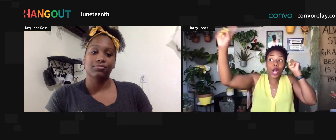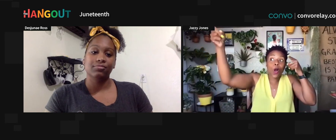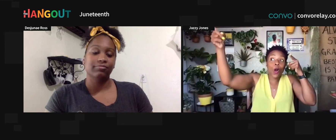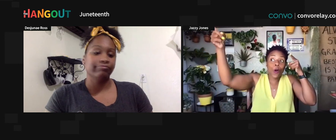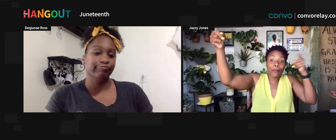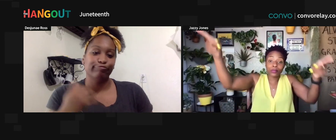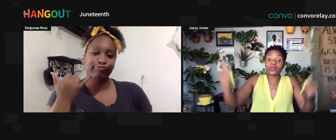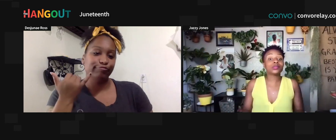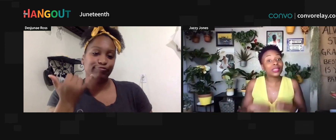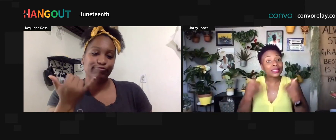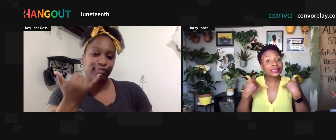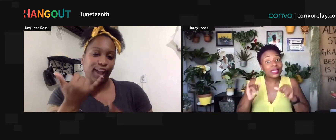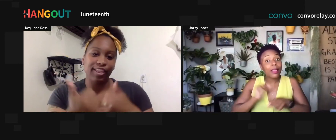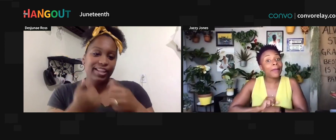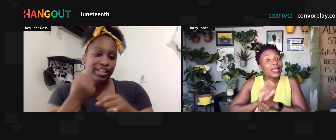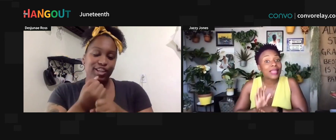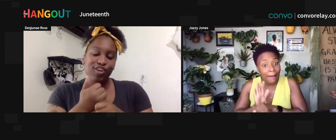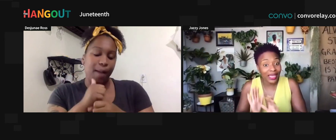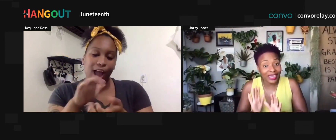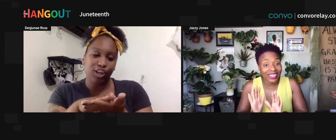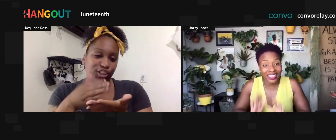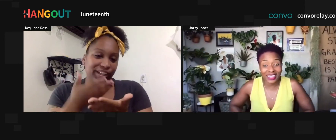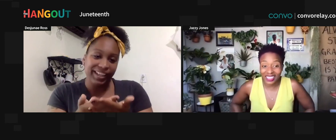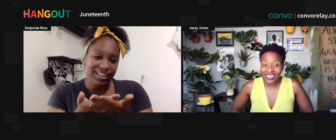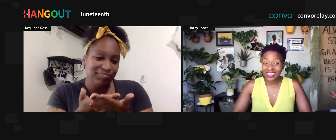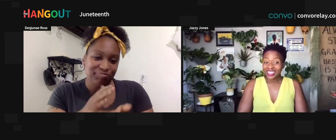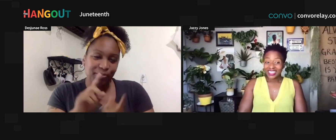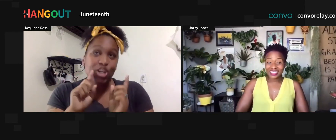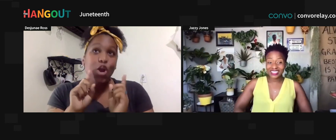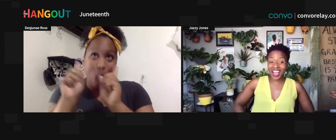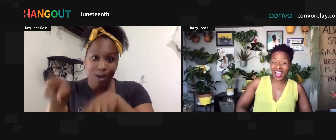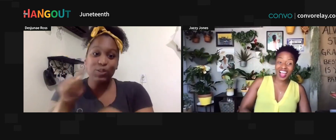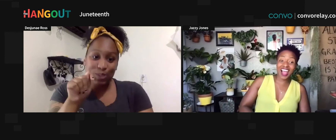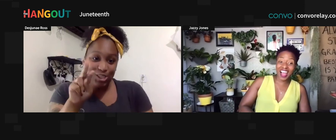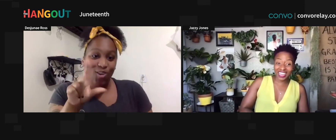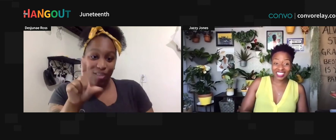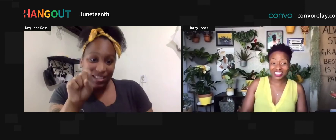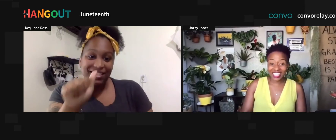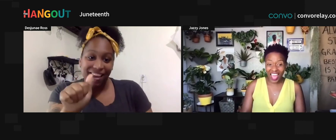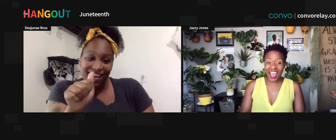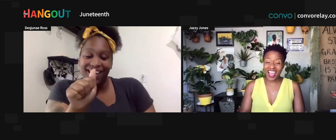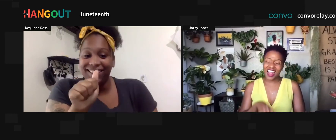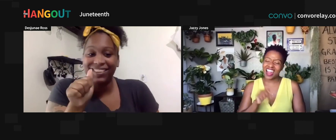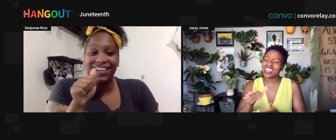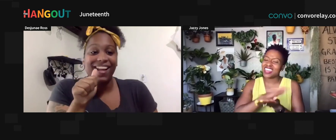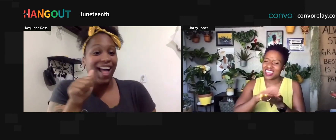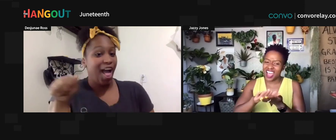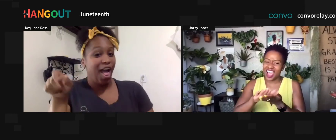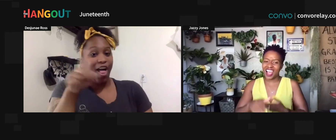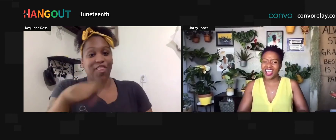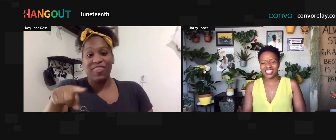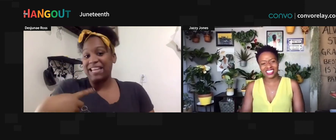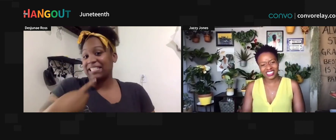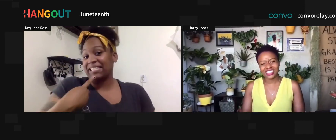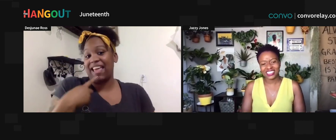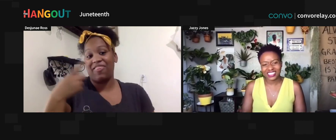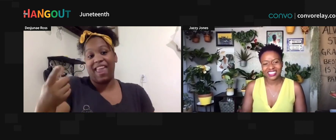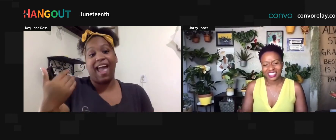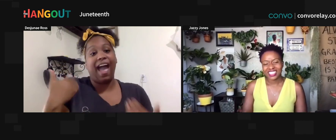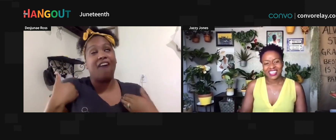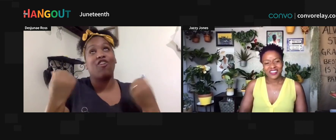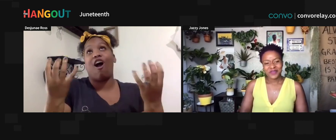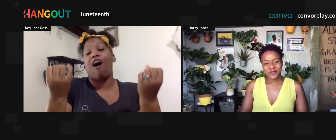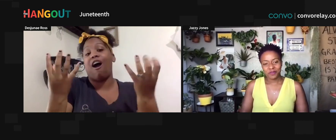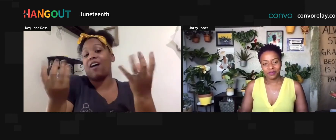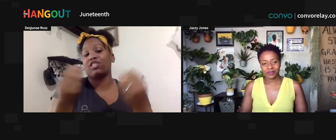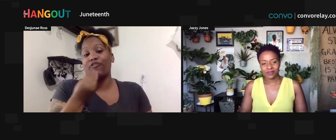all gone, y'all go. Y'all got to be gone because it's still a pandemic. We don't want things hanging around too long. This year,